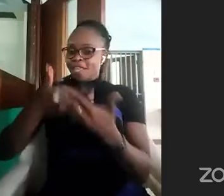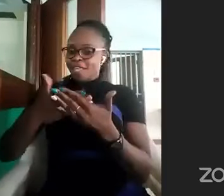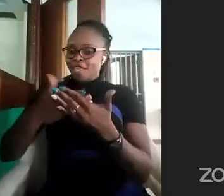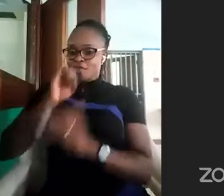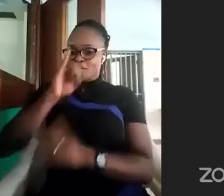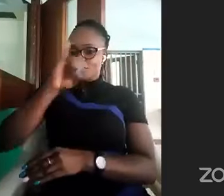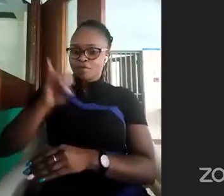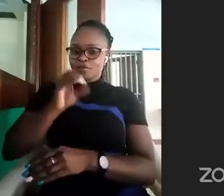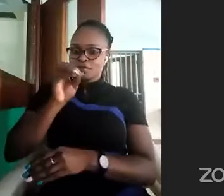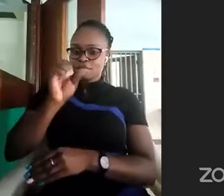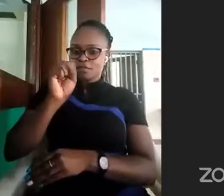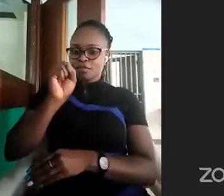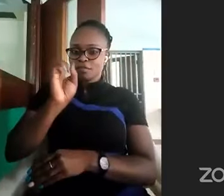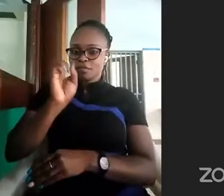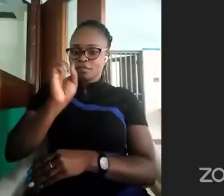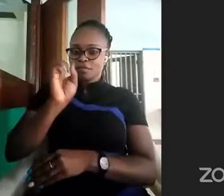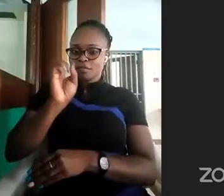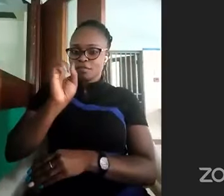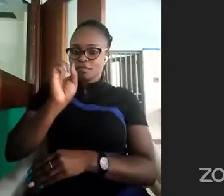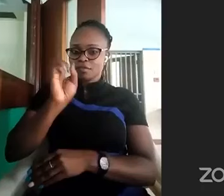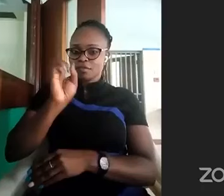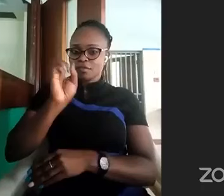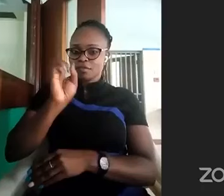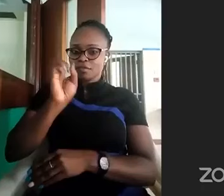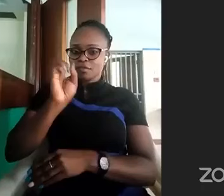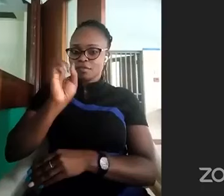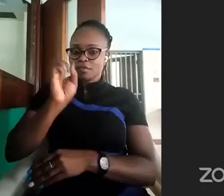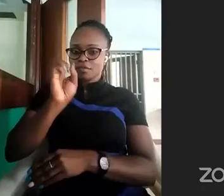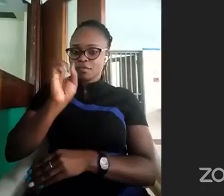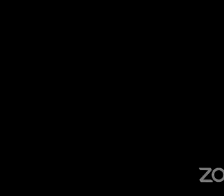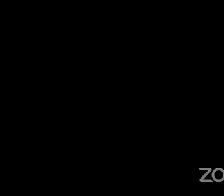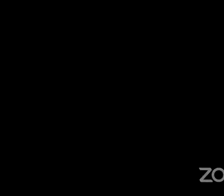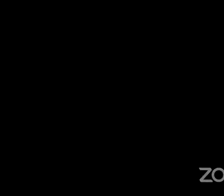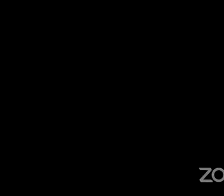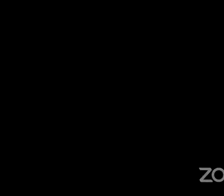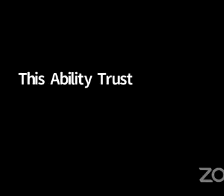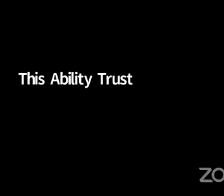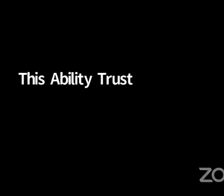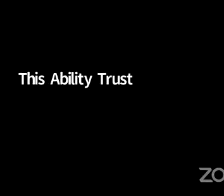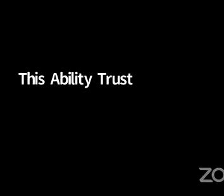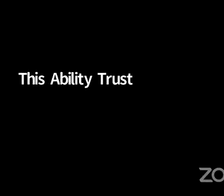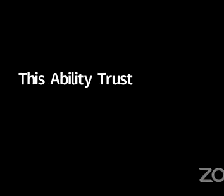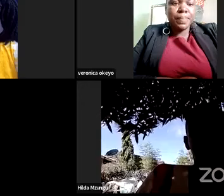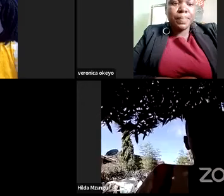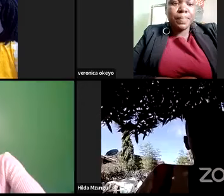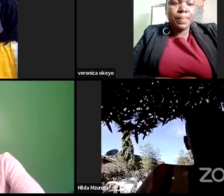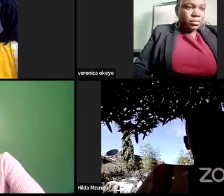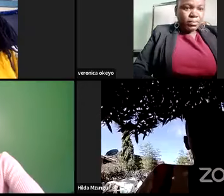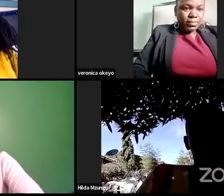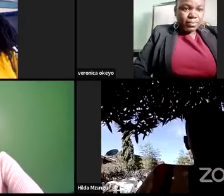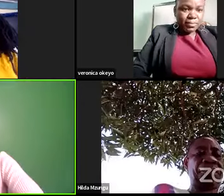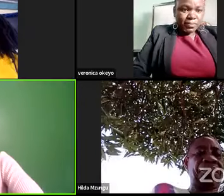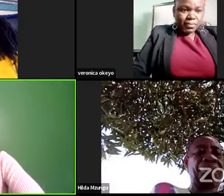session, I was just trying to think of, we do have choices and also we talk about rights at the same time.